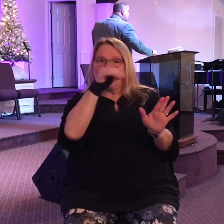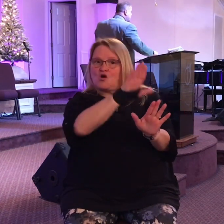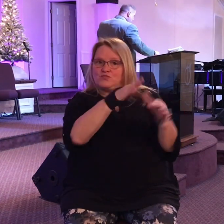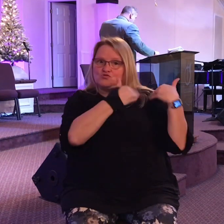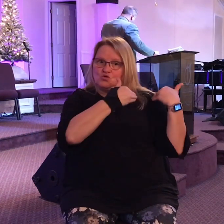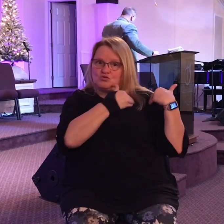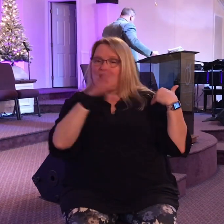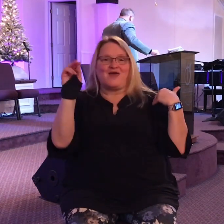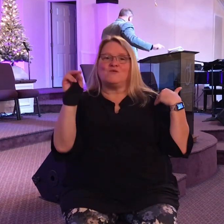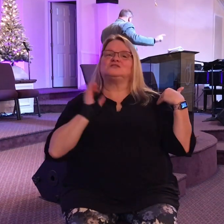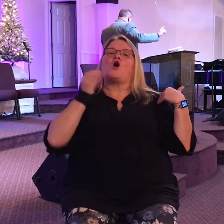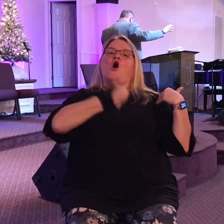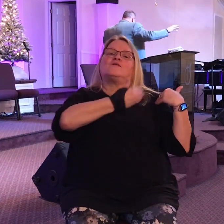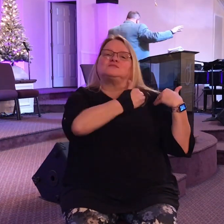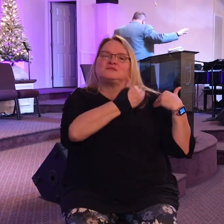ours.